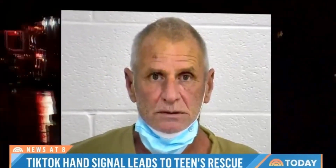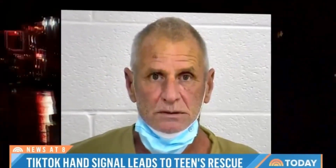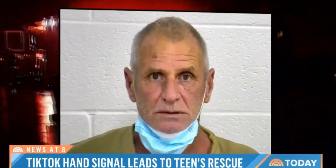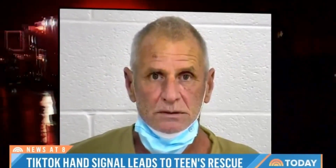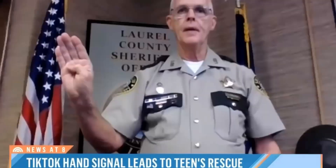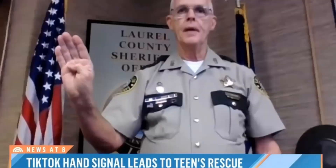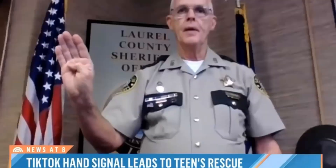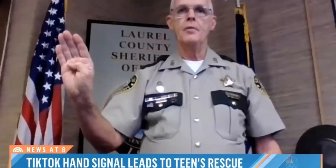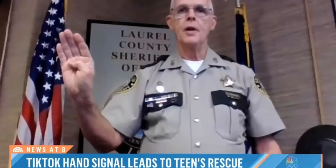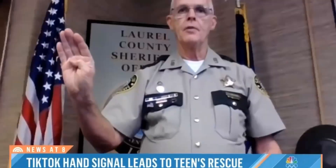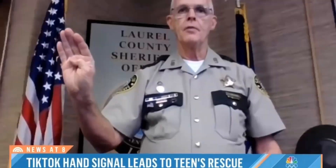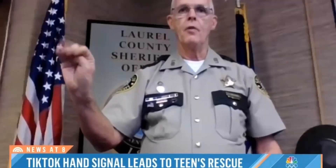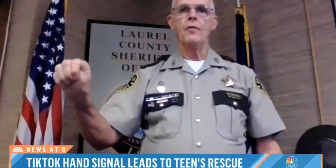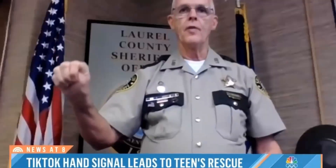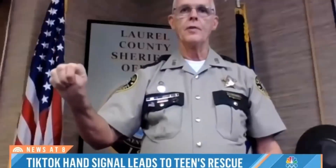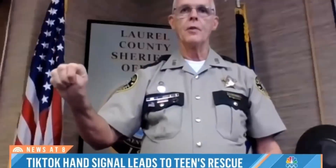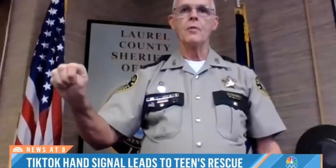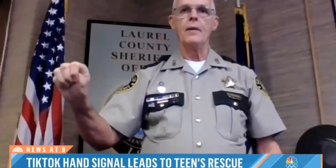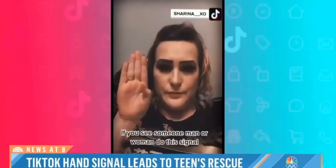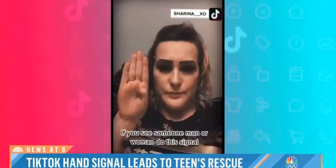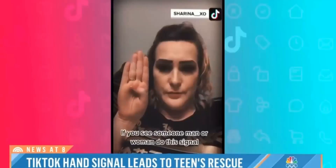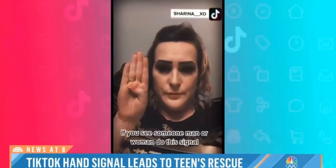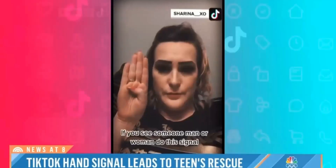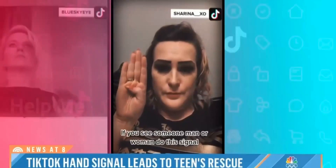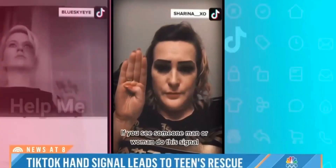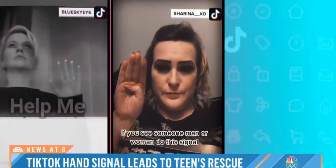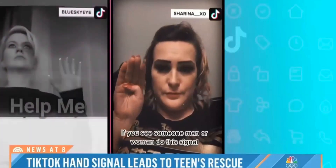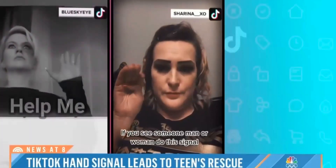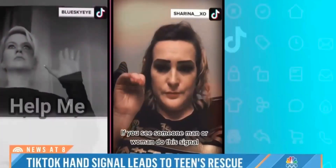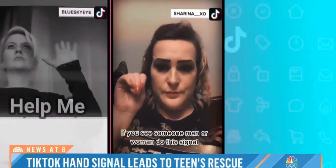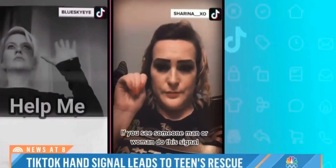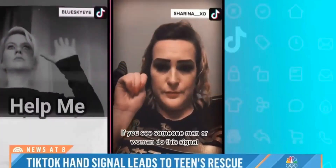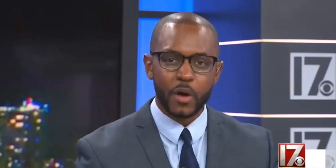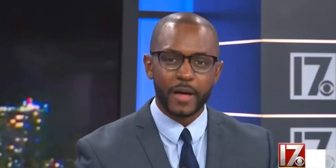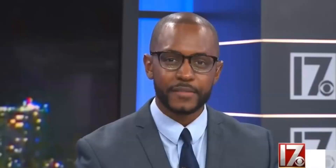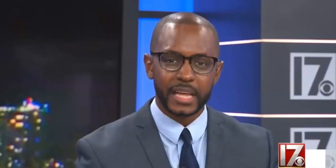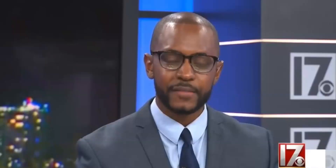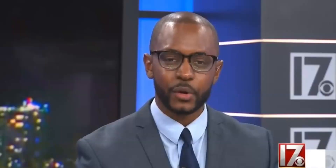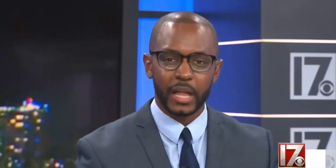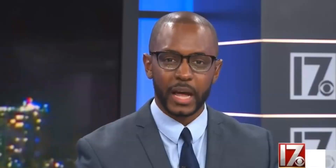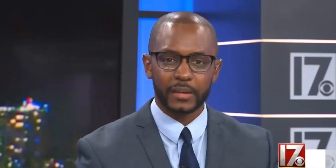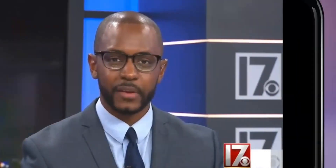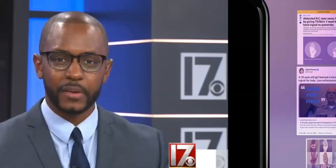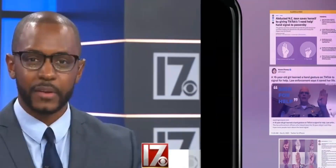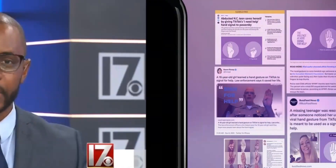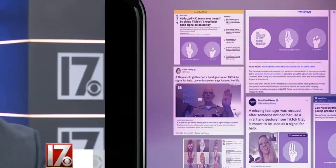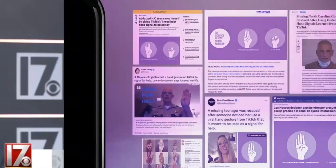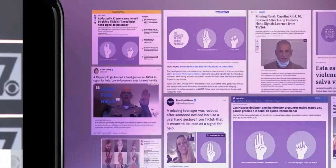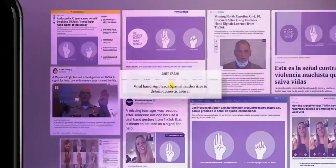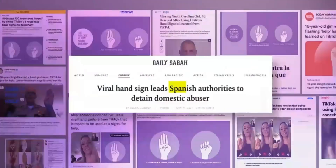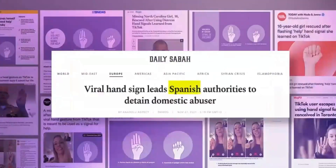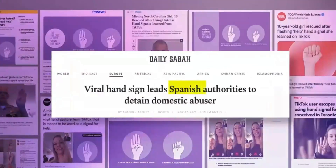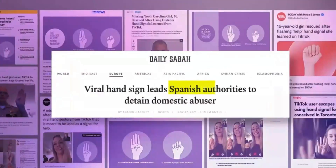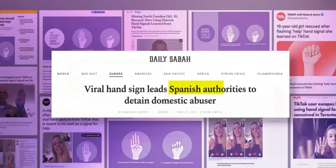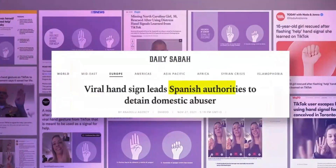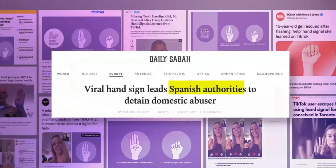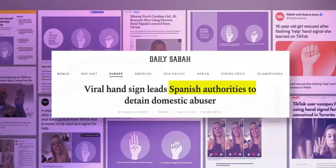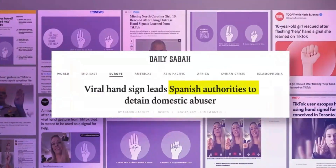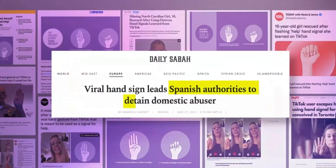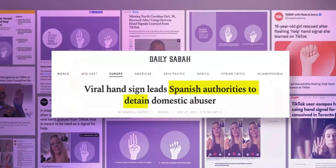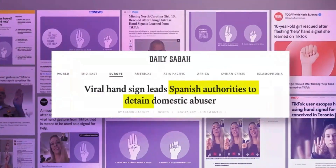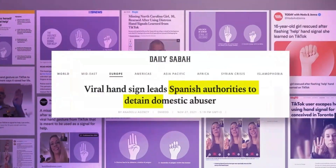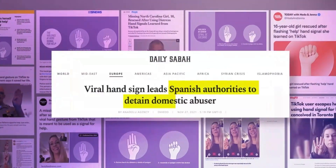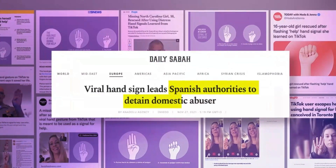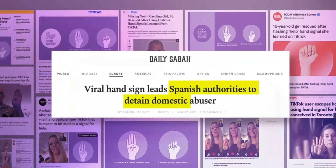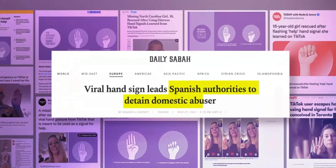abducting a teenager. Authorities say a hand signal she learned from TikTok may very well have saved her life. In Spain, police detained a